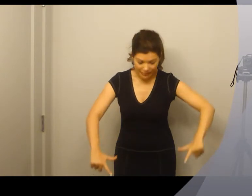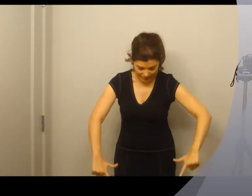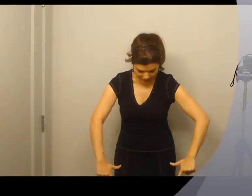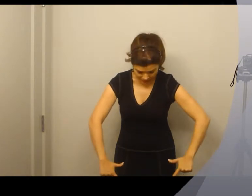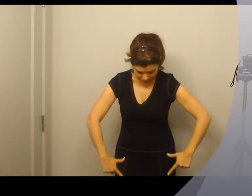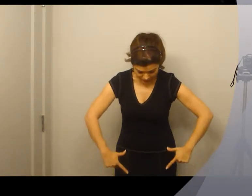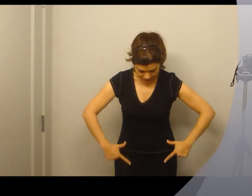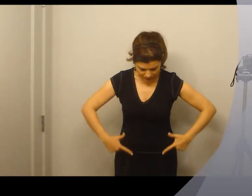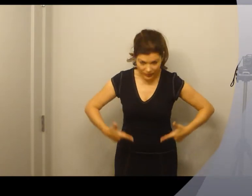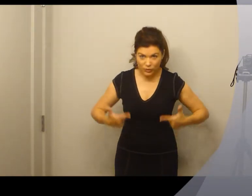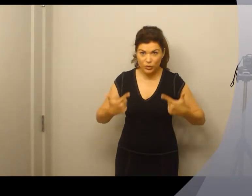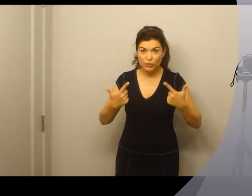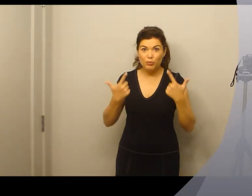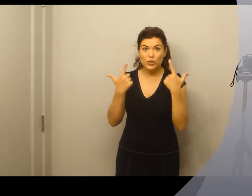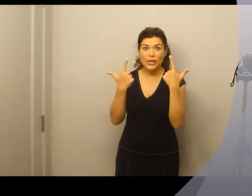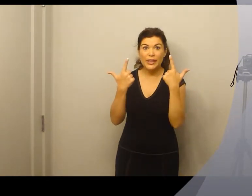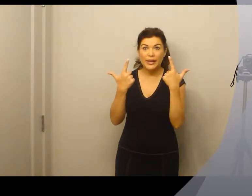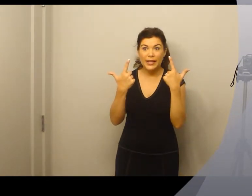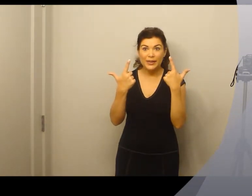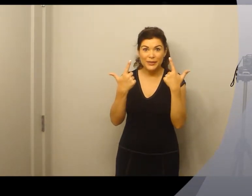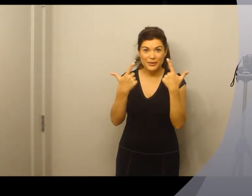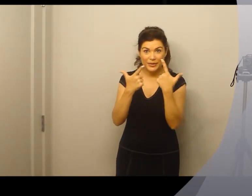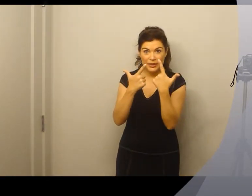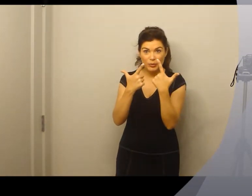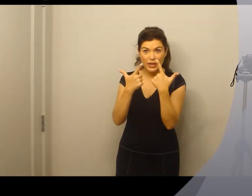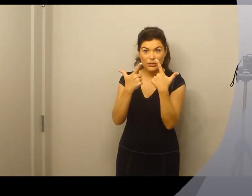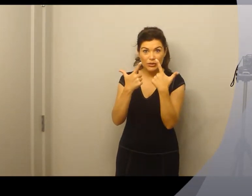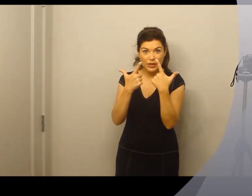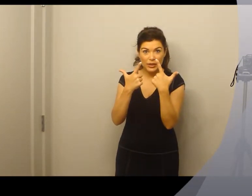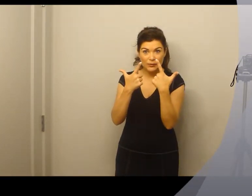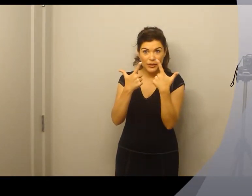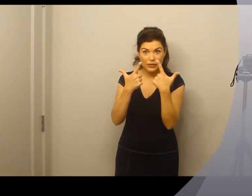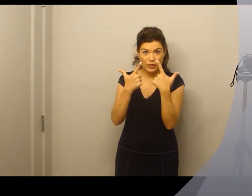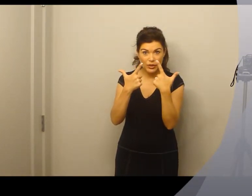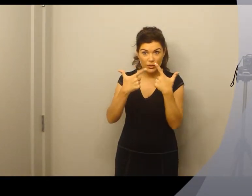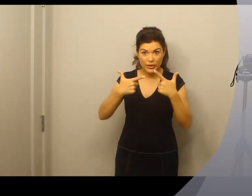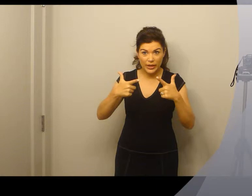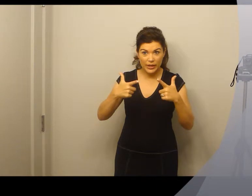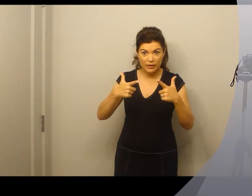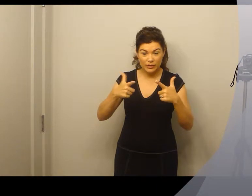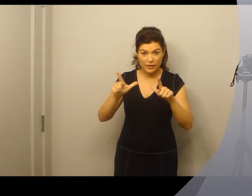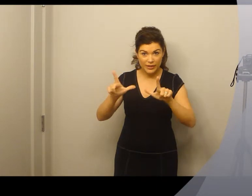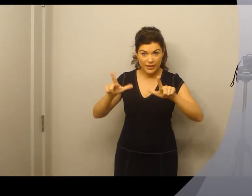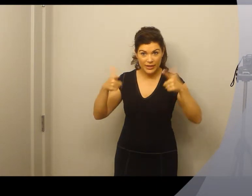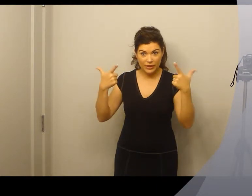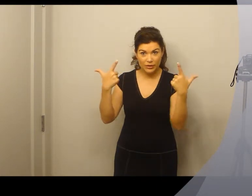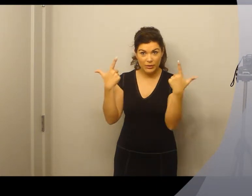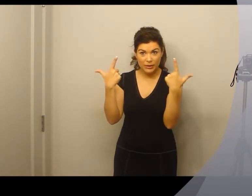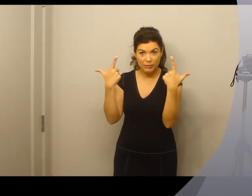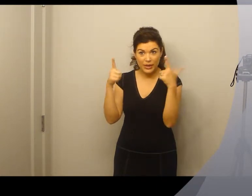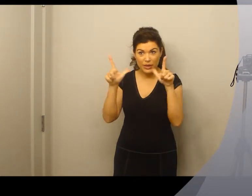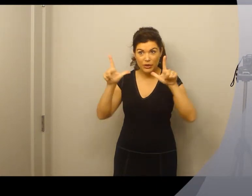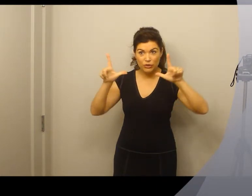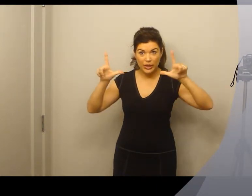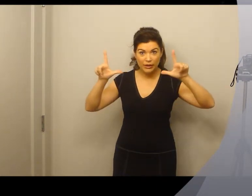life. Two giant L's, as big as you can get your fingers to go, okay? Alright, you can make a big, huge